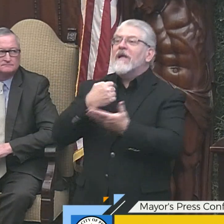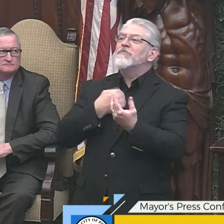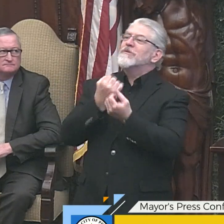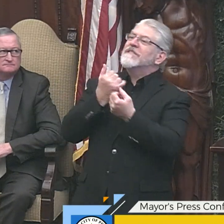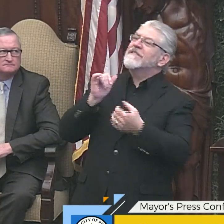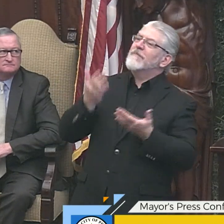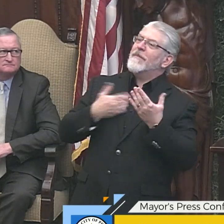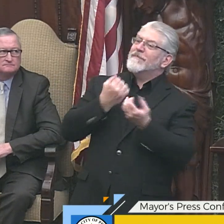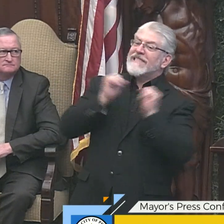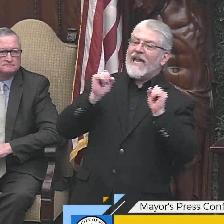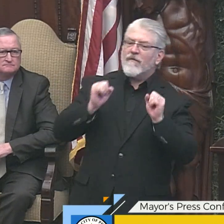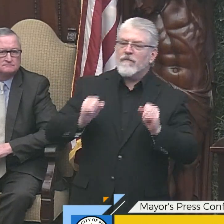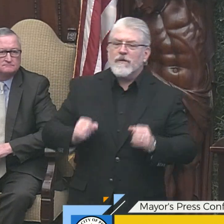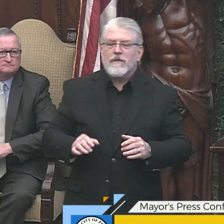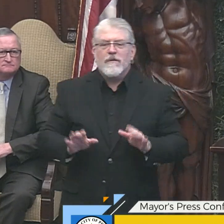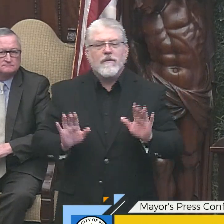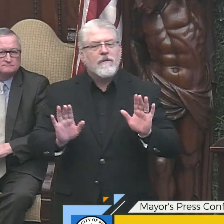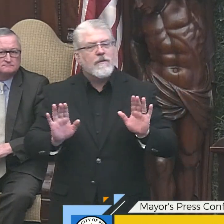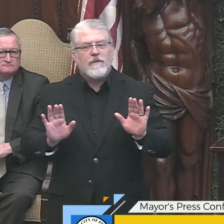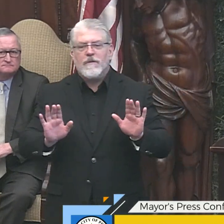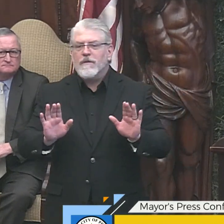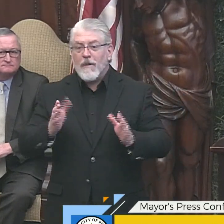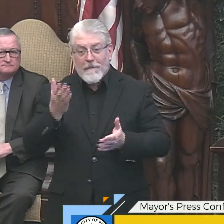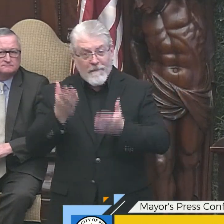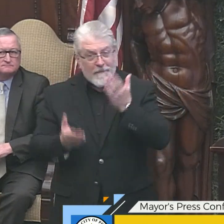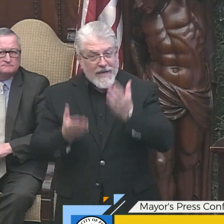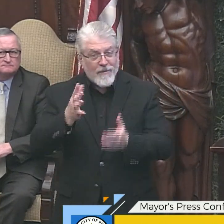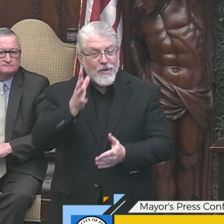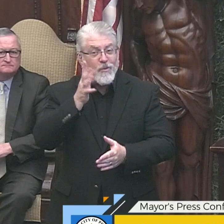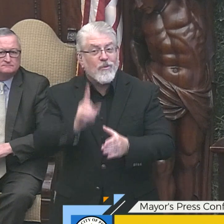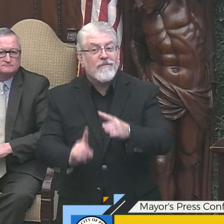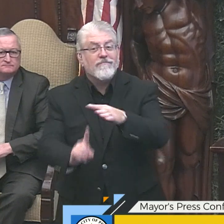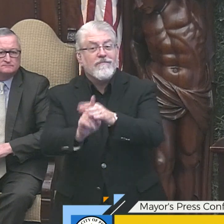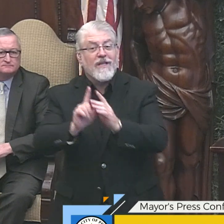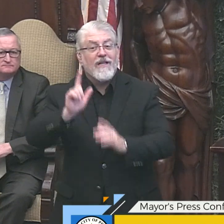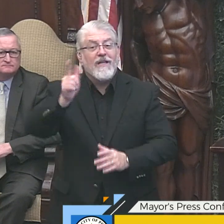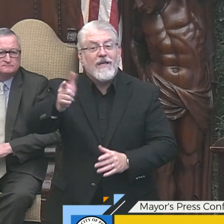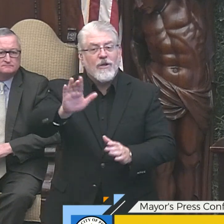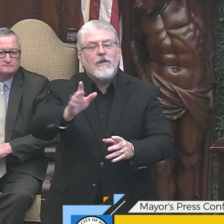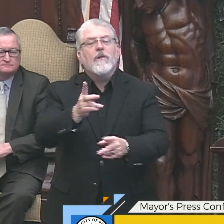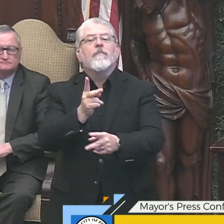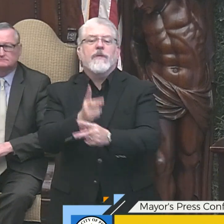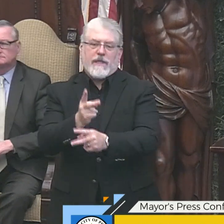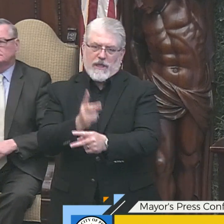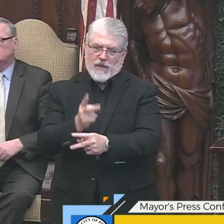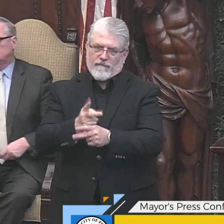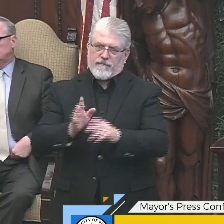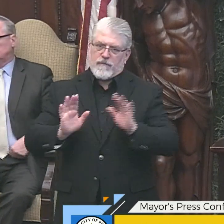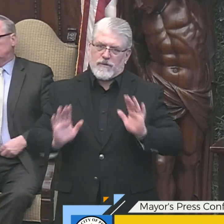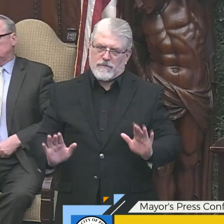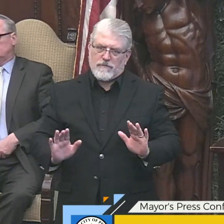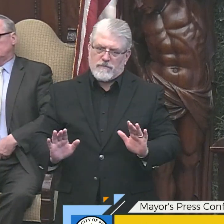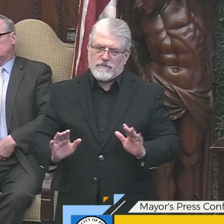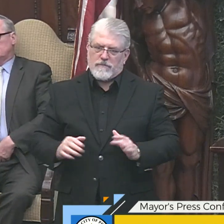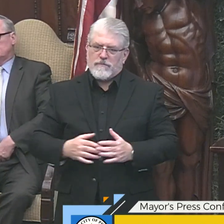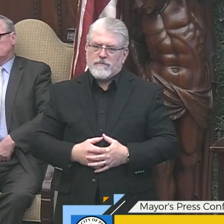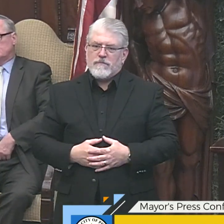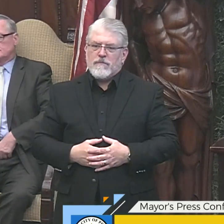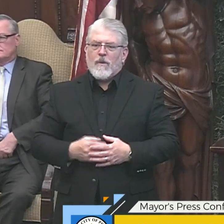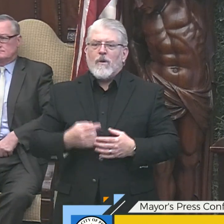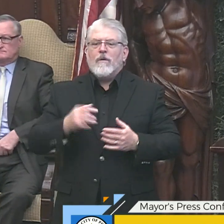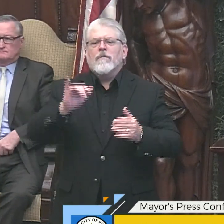incubating the infection, and it may turn positive later. So we only recommend this testing for people who have symptoms. So look out for those characteristic